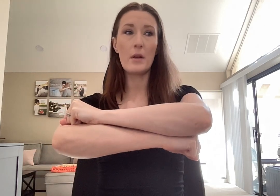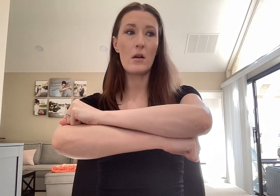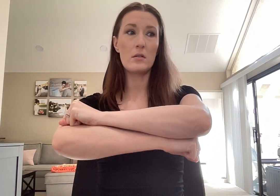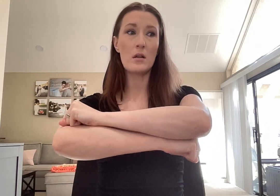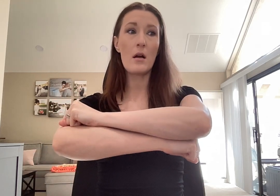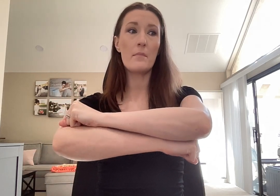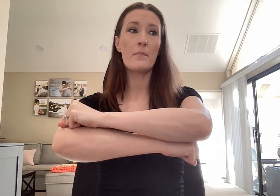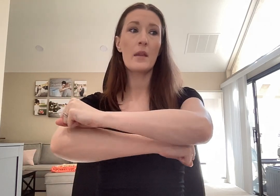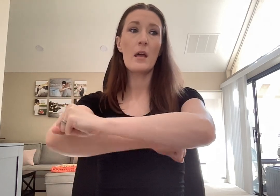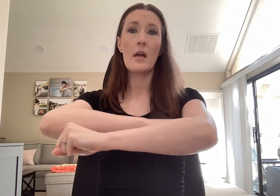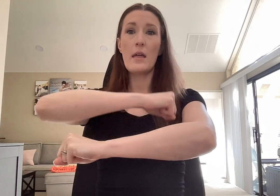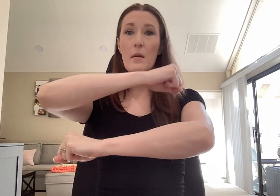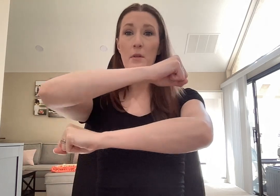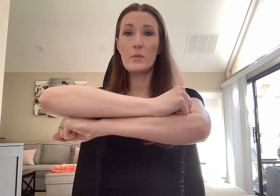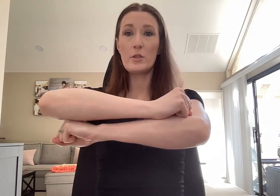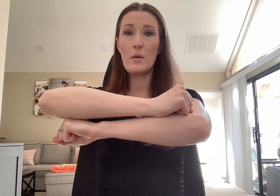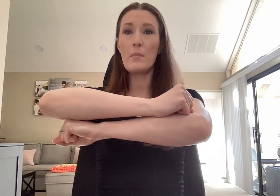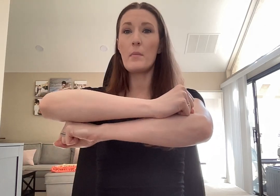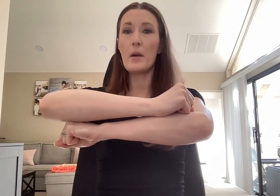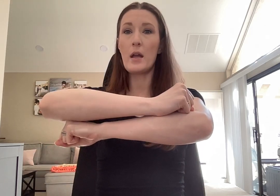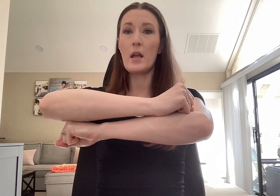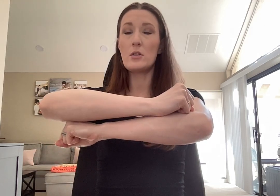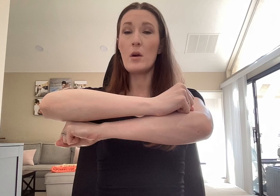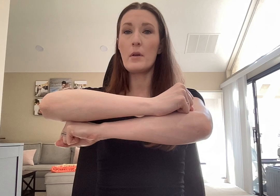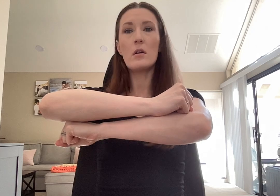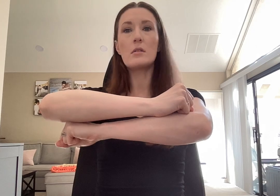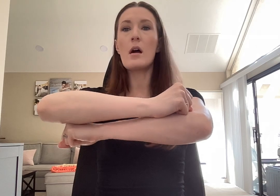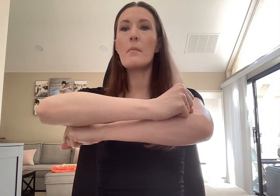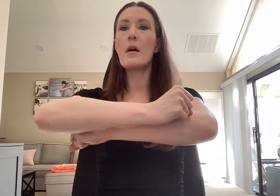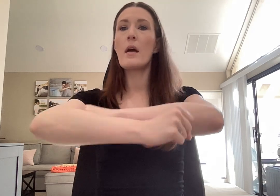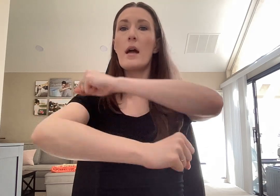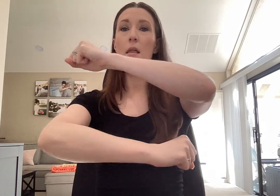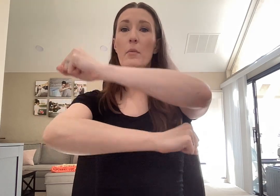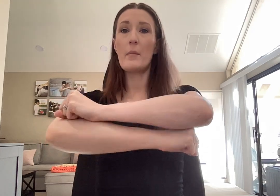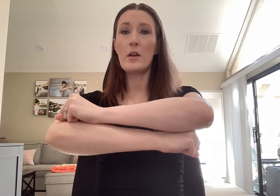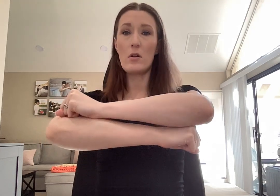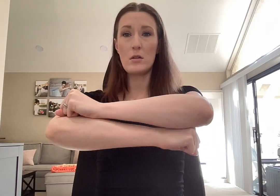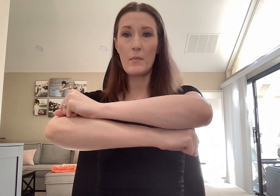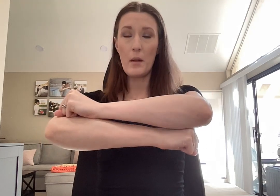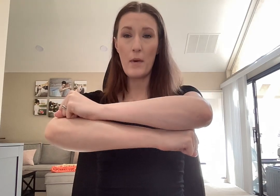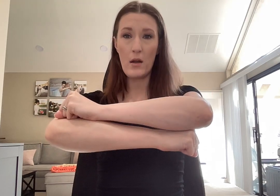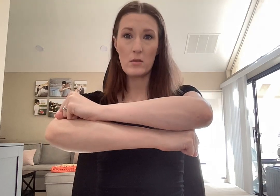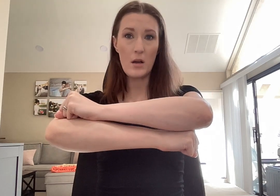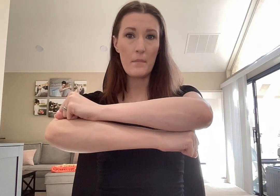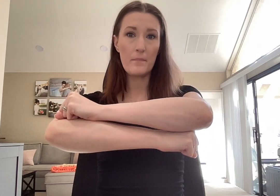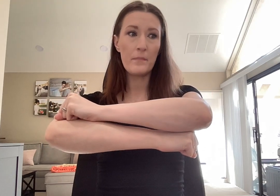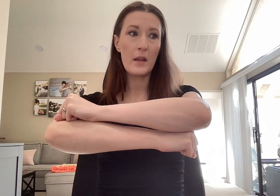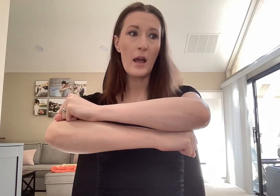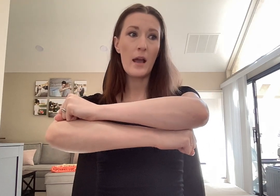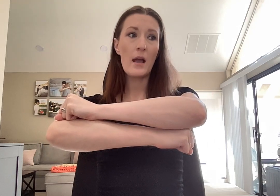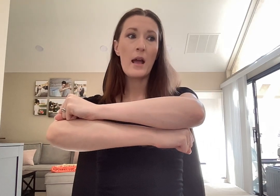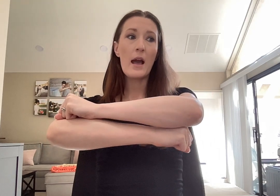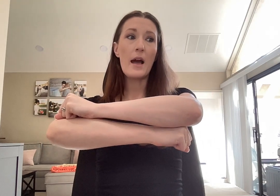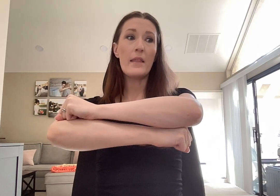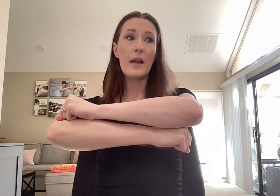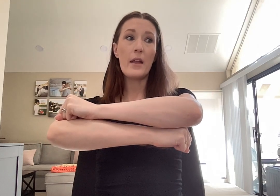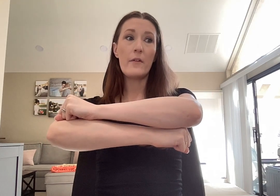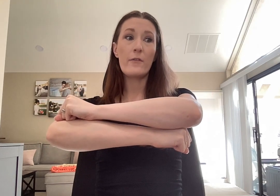on top, and then I'm going to switch it, put my dominant on top, and then put my non-dominant back on top. Okay, and then for the